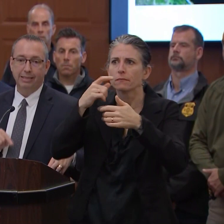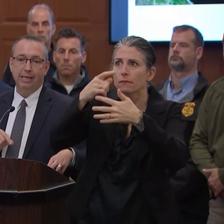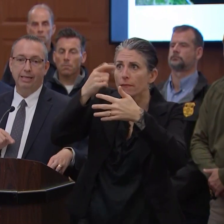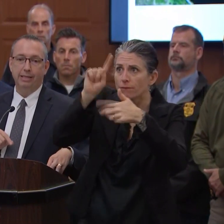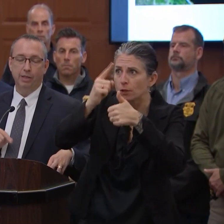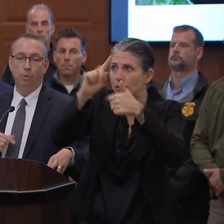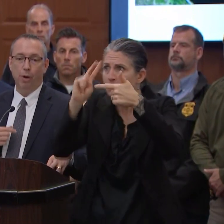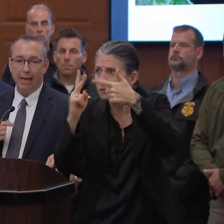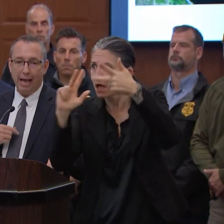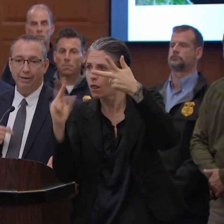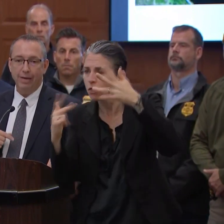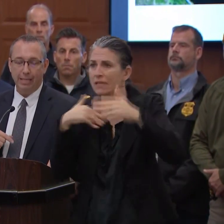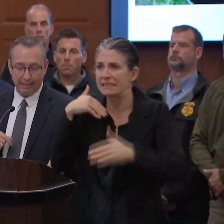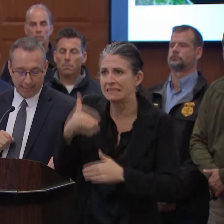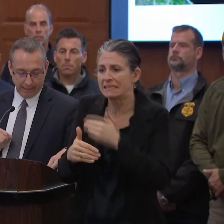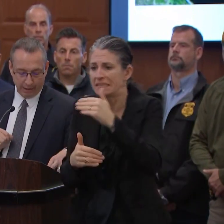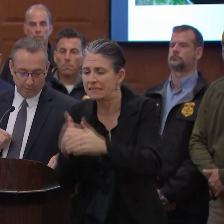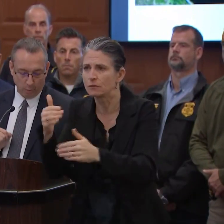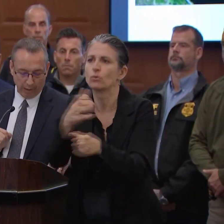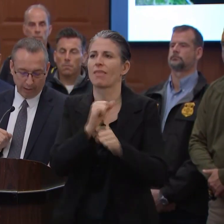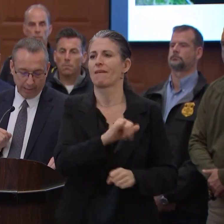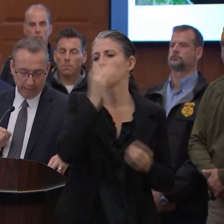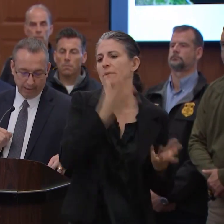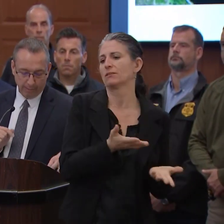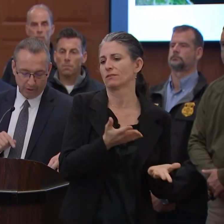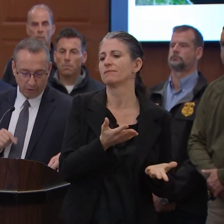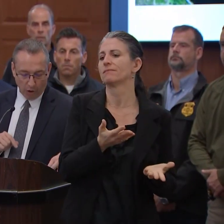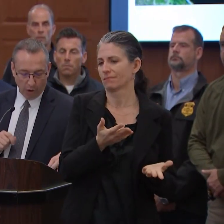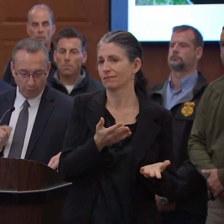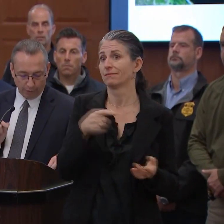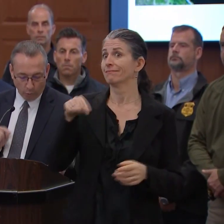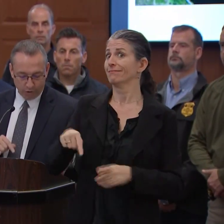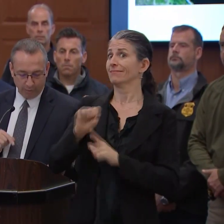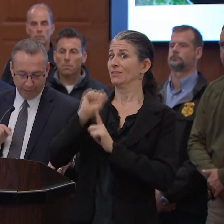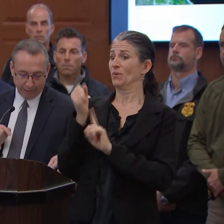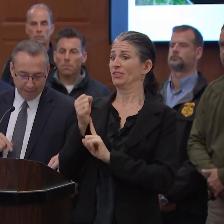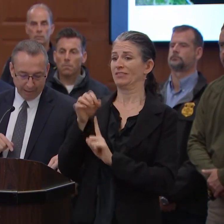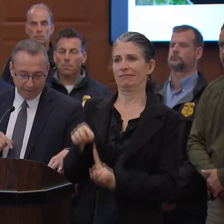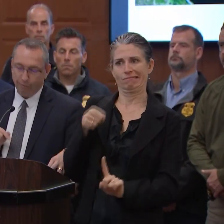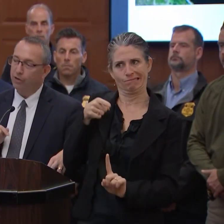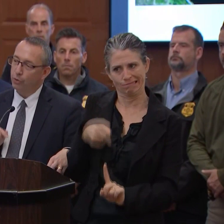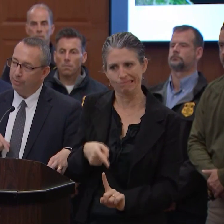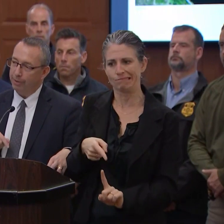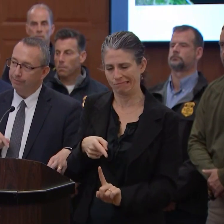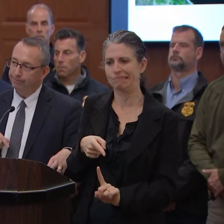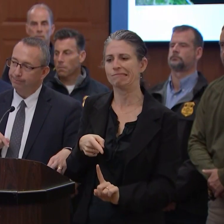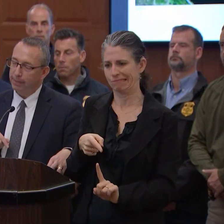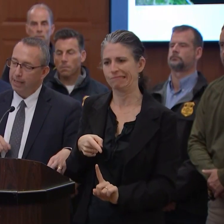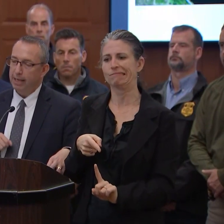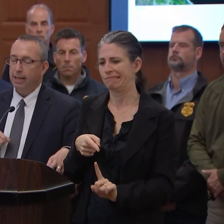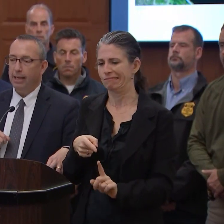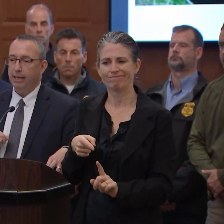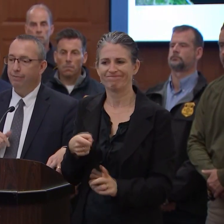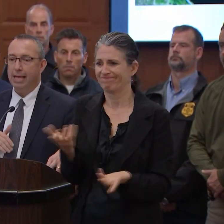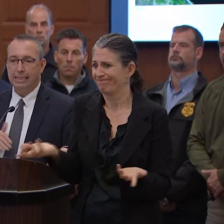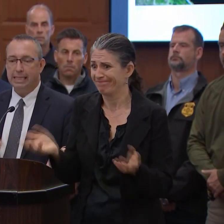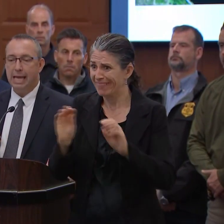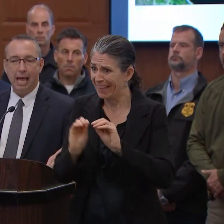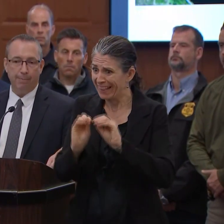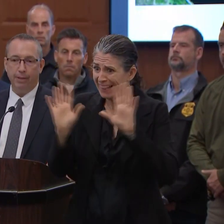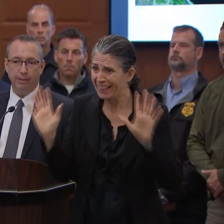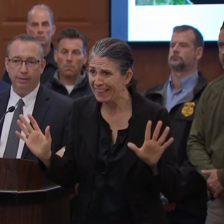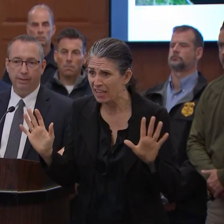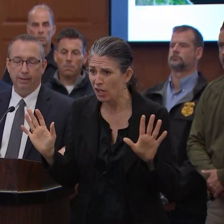not seen to this point, I have not seen to this point, that Mr. Card was forcibly committed for treatment. And if that